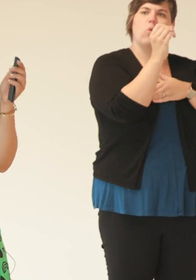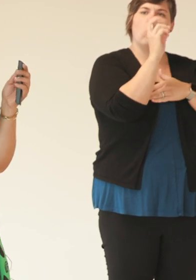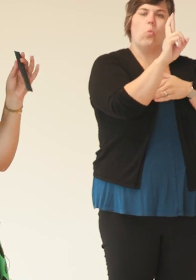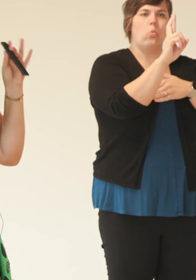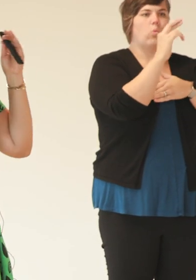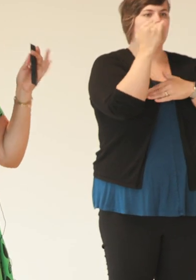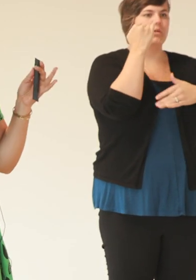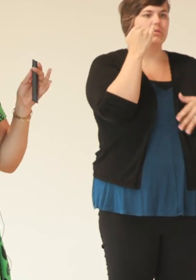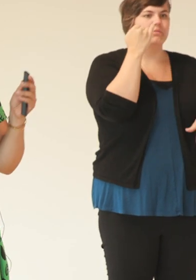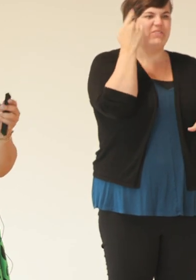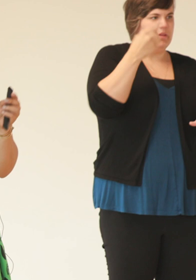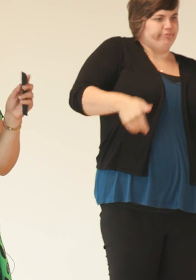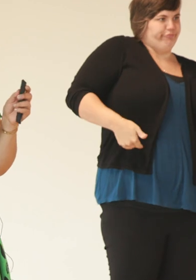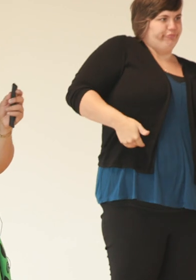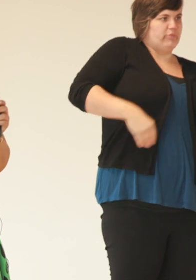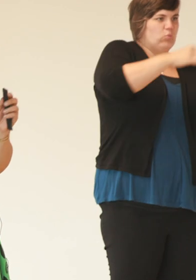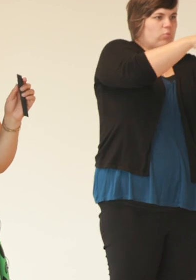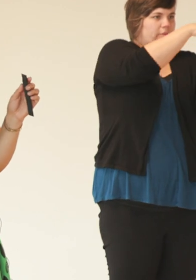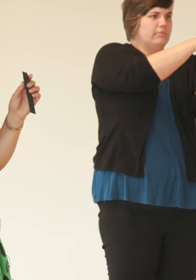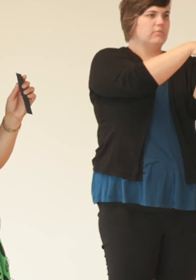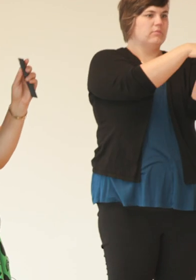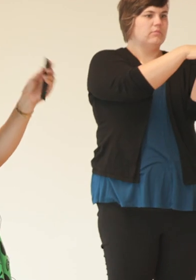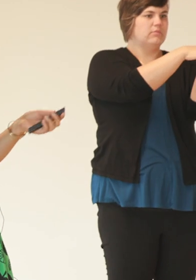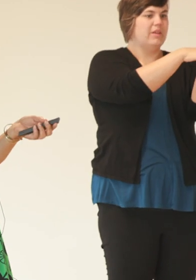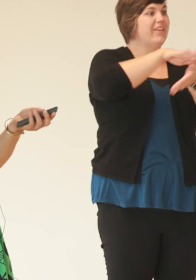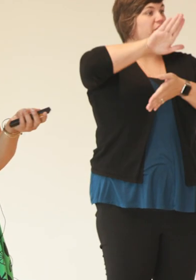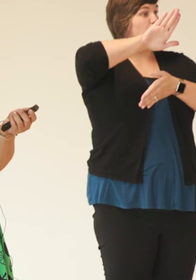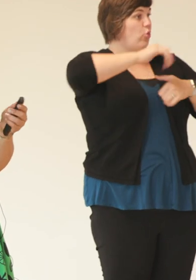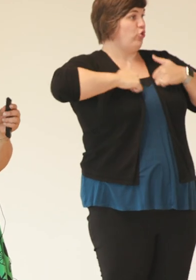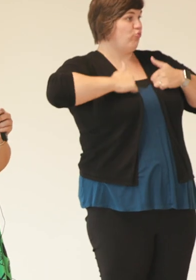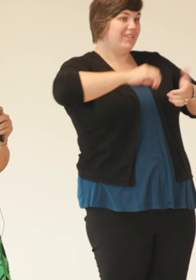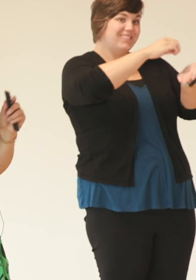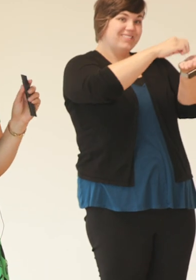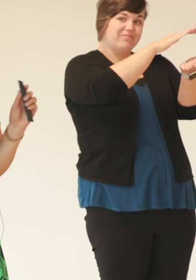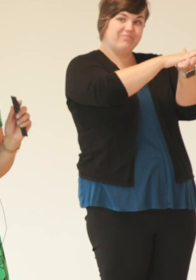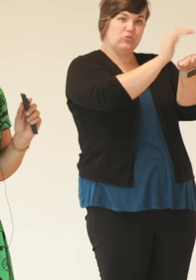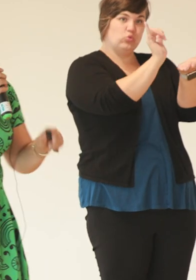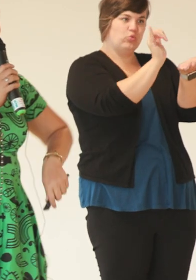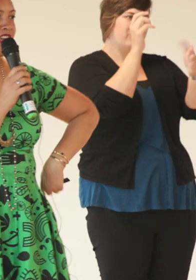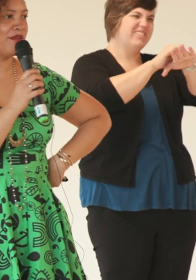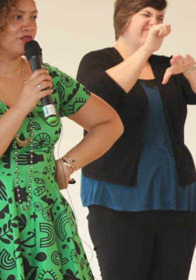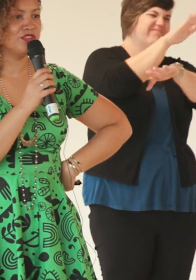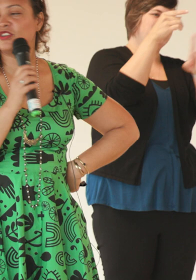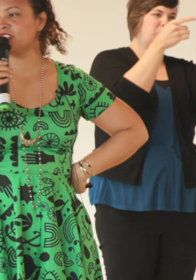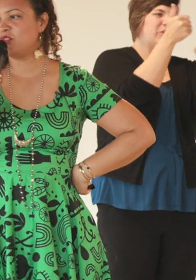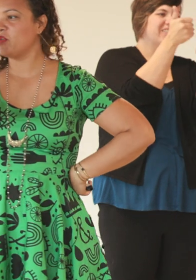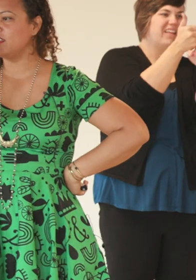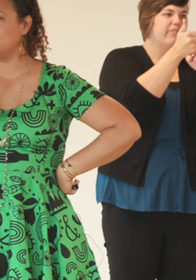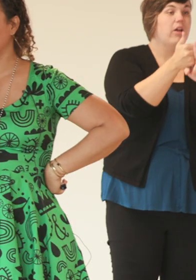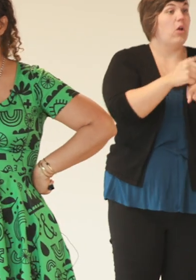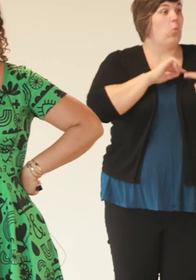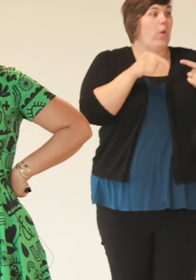we're closing here, it might come to you. Write it down, put your address, and we're going to send it to you, you know, at a later time. We're not going to